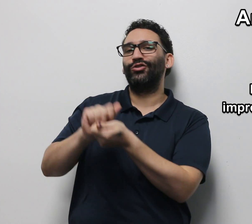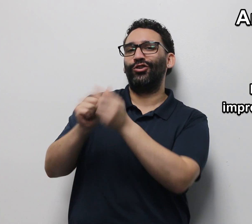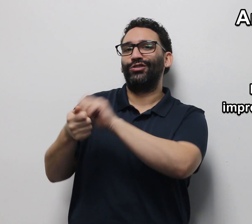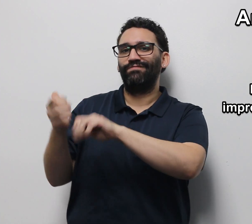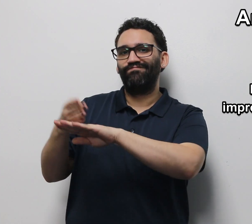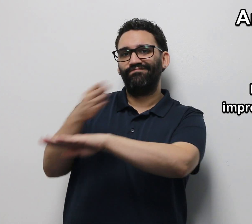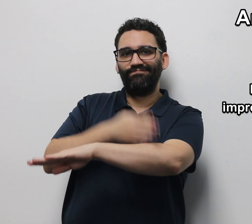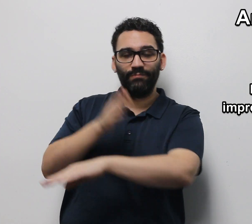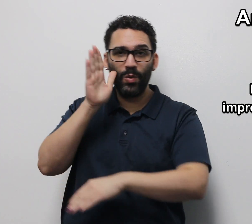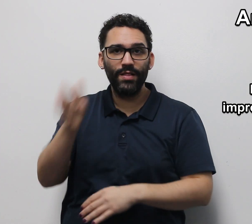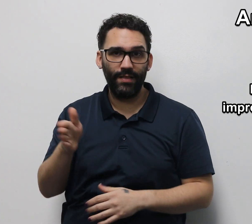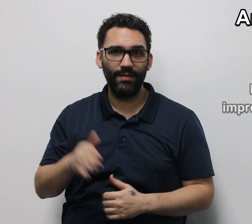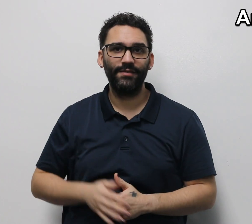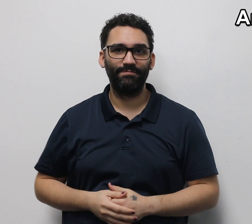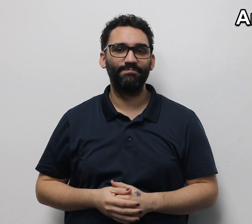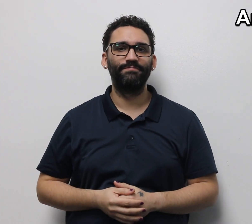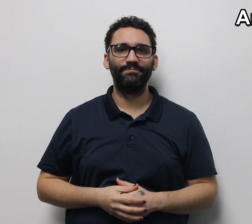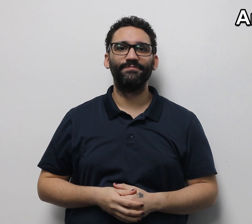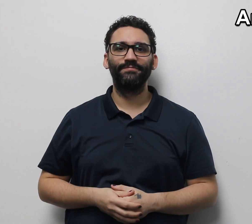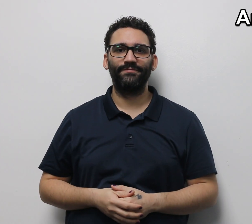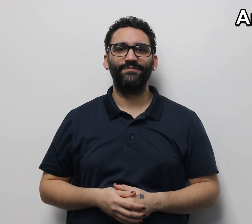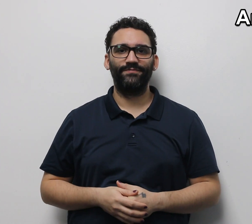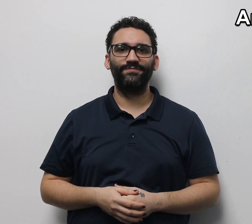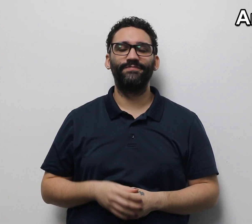before it changes your mood.